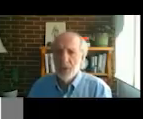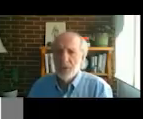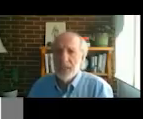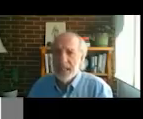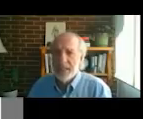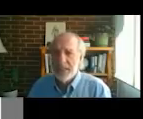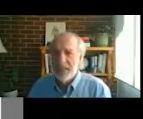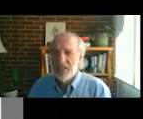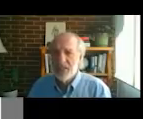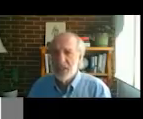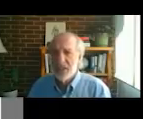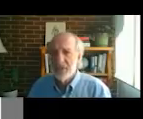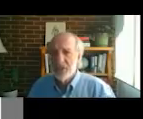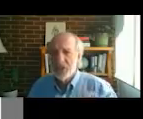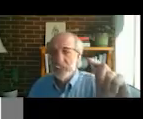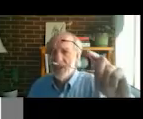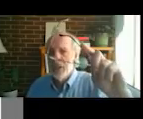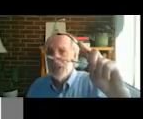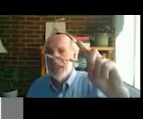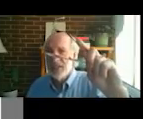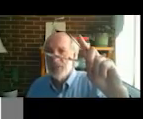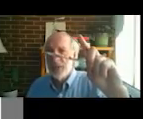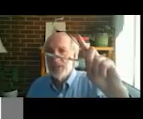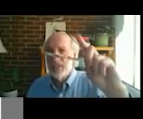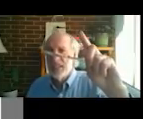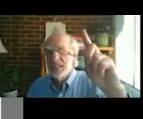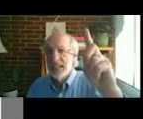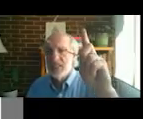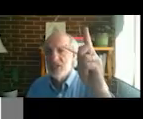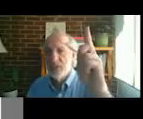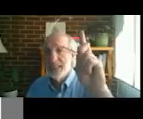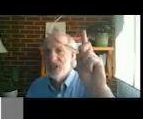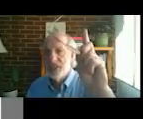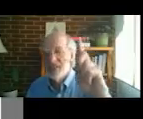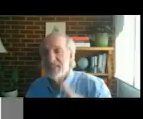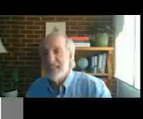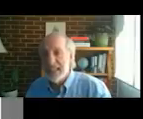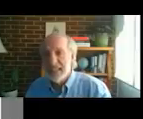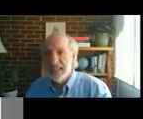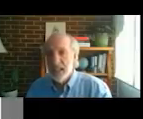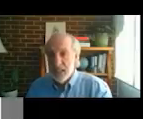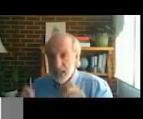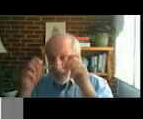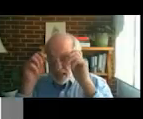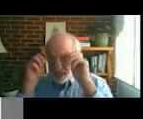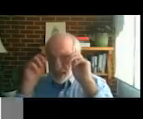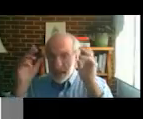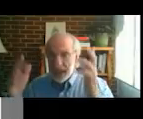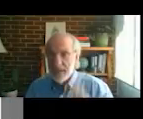people forget that that's not sufficient. The child has to be able to sign glasses when they just see